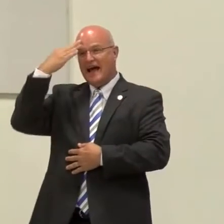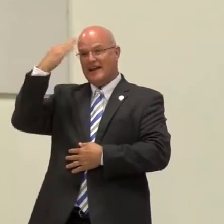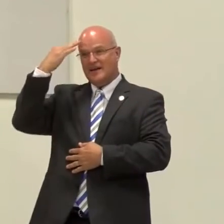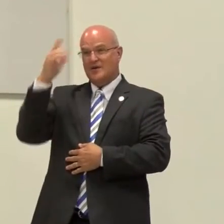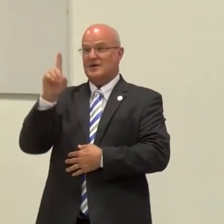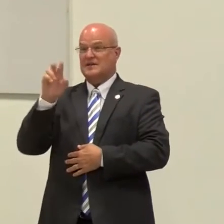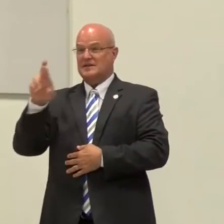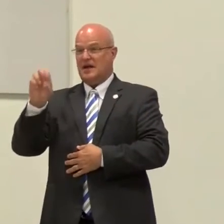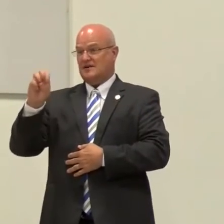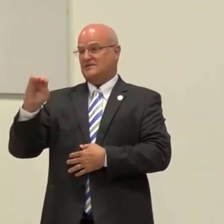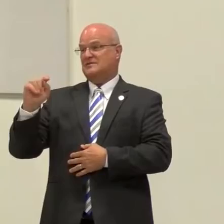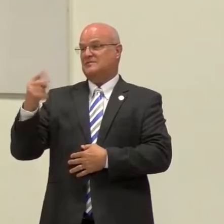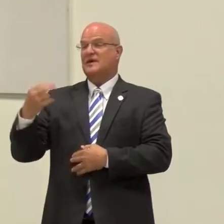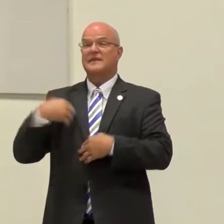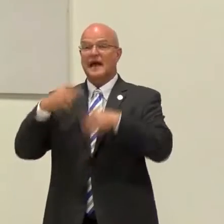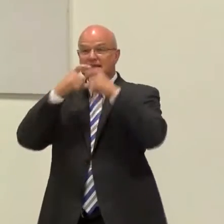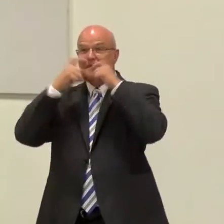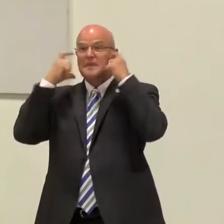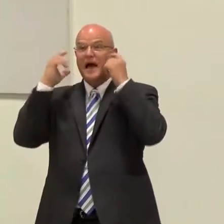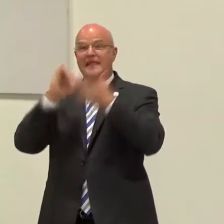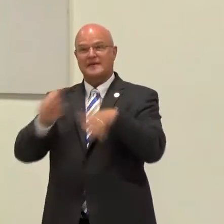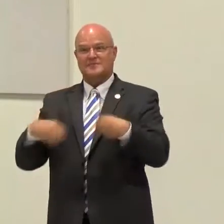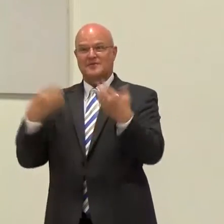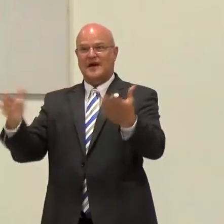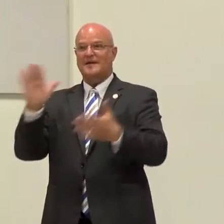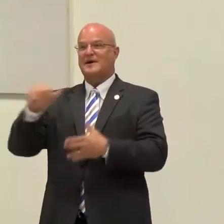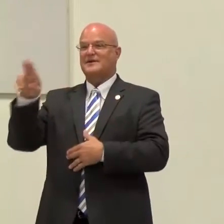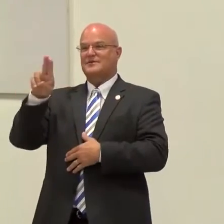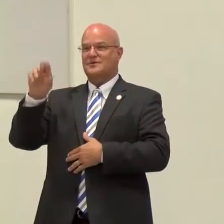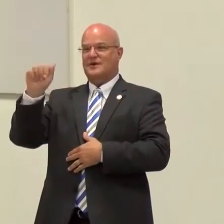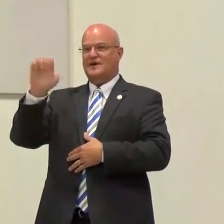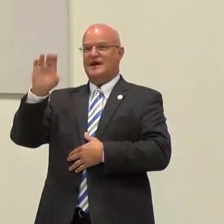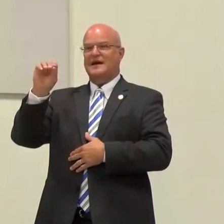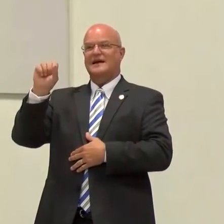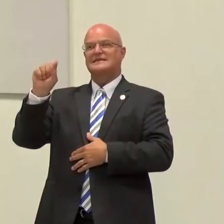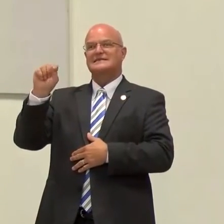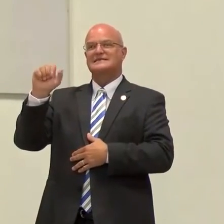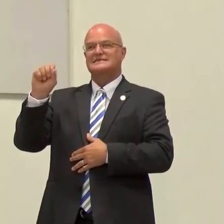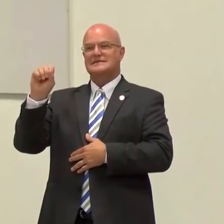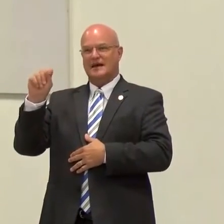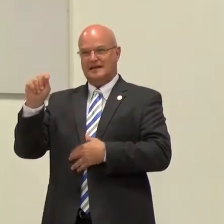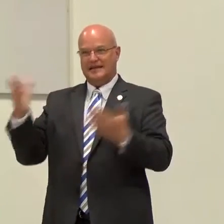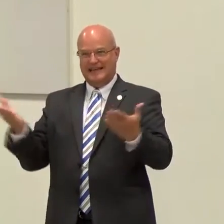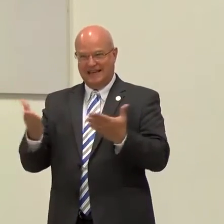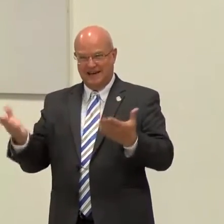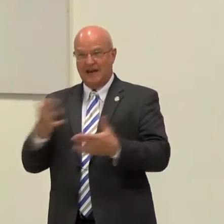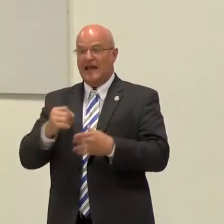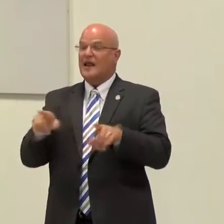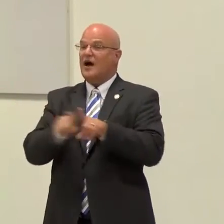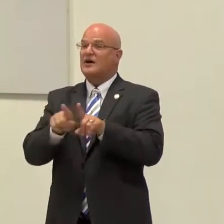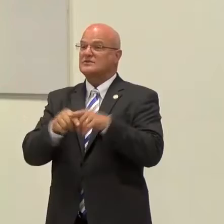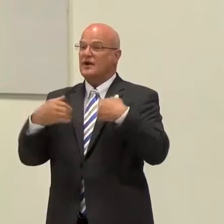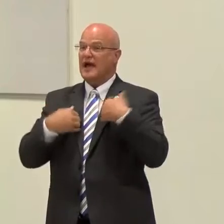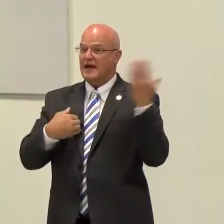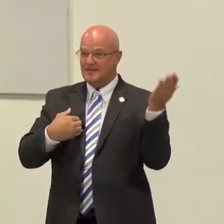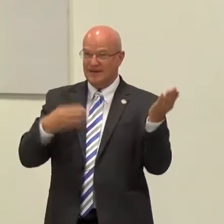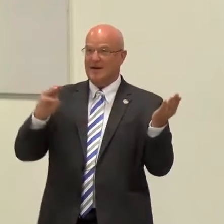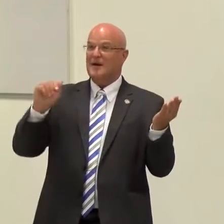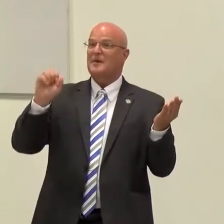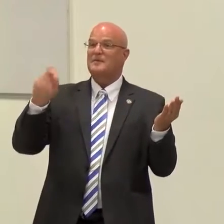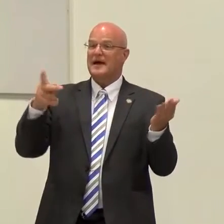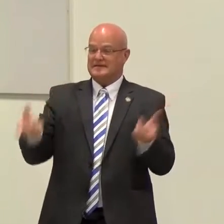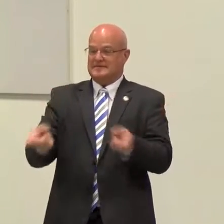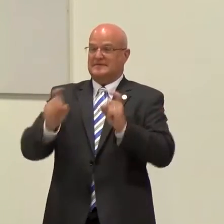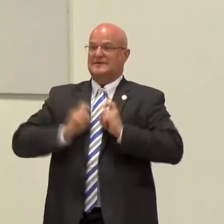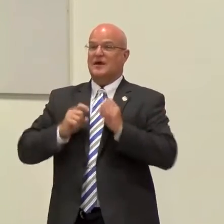Dr. Smith has a mask that was provided by UA Casa Hutchinson here, and I also have a mask that's